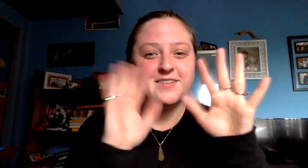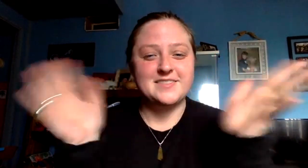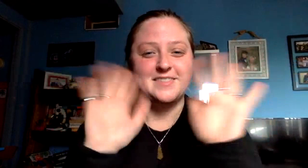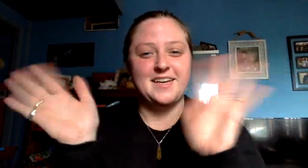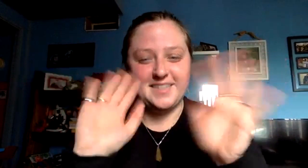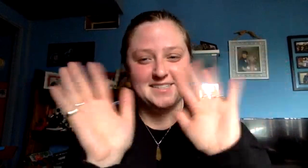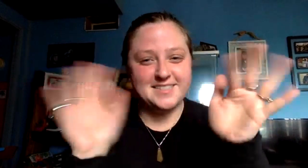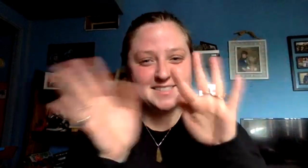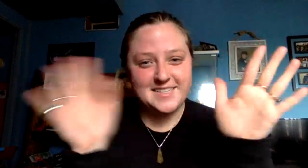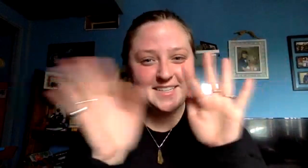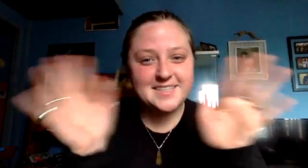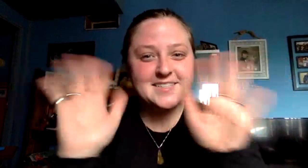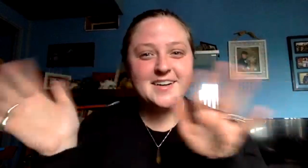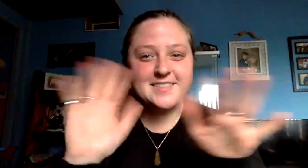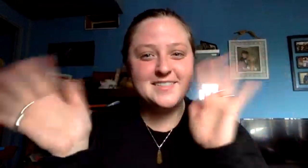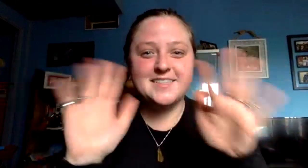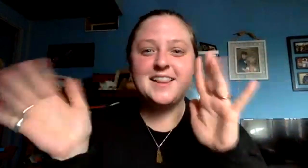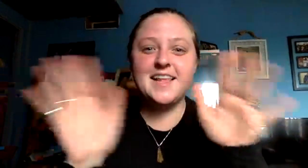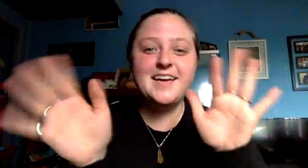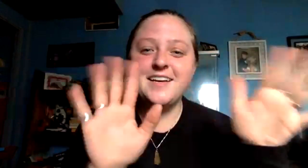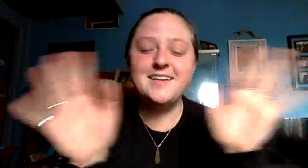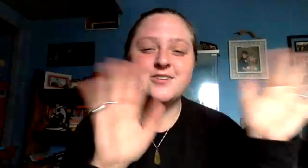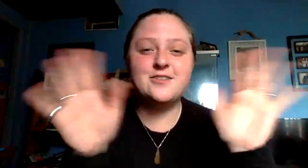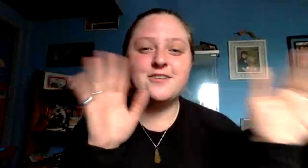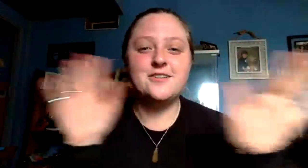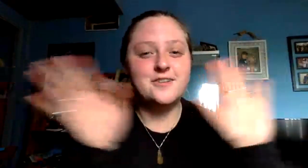day. I'll see you and talk to